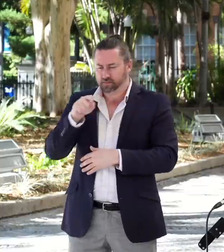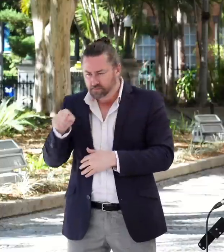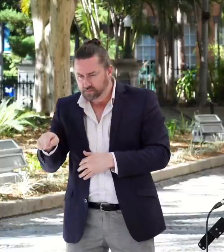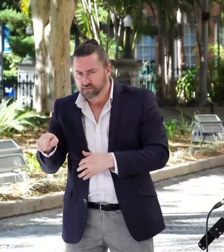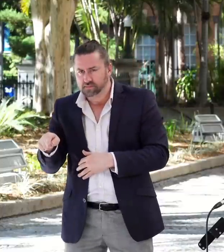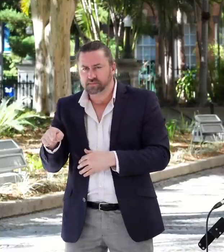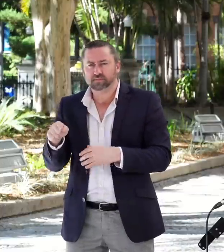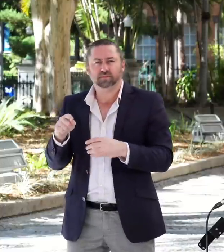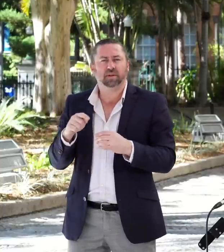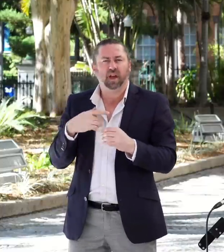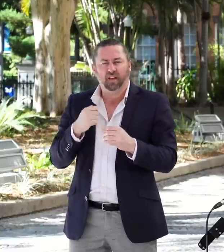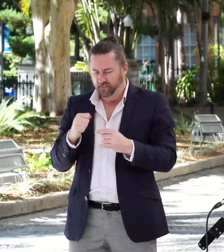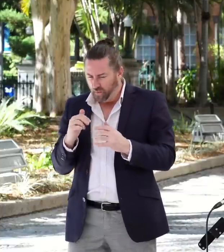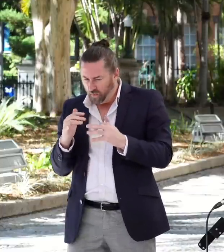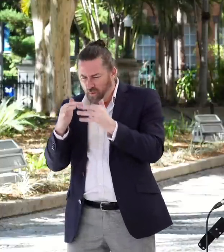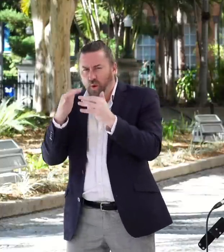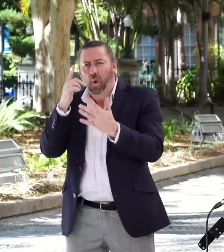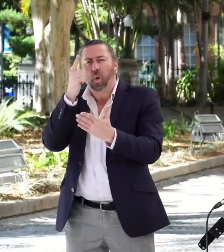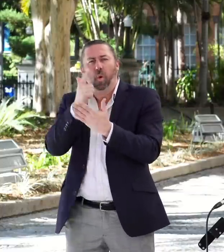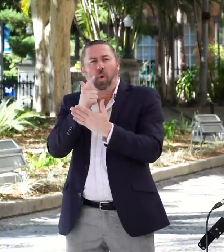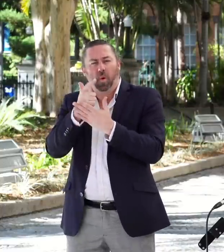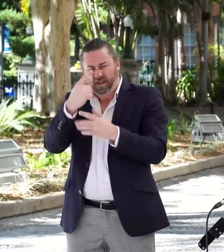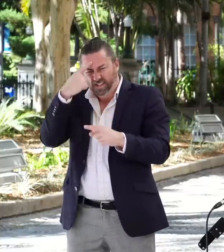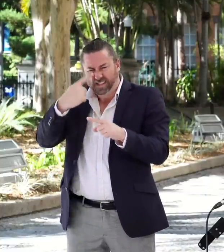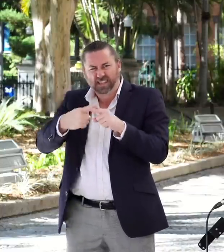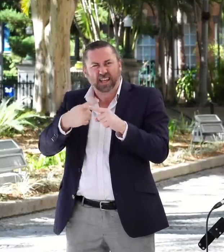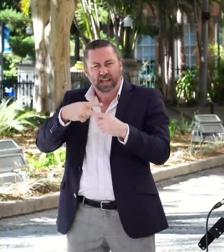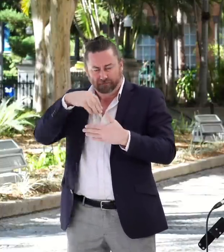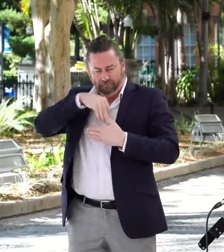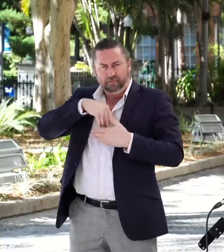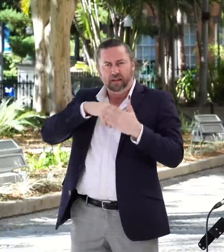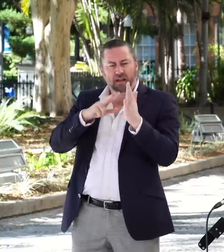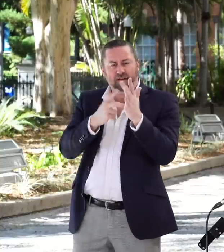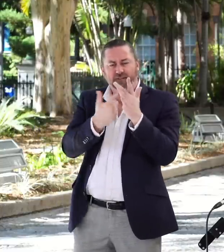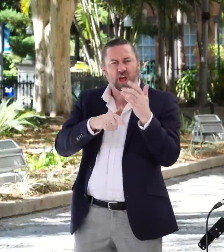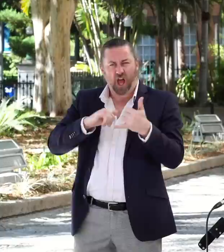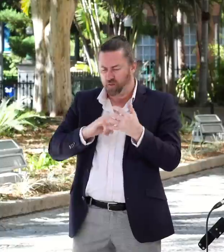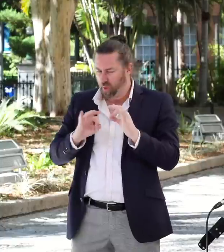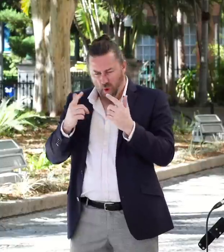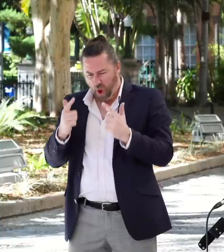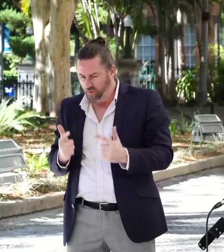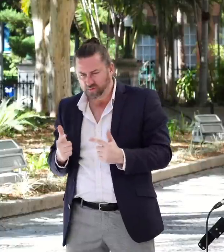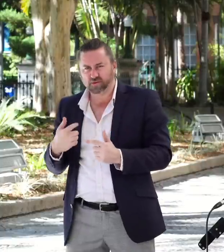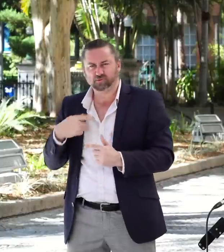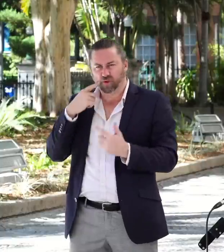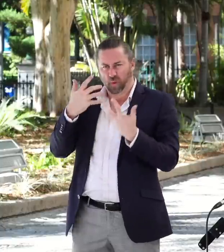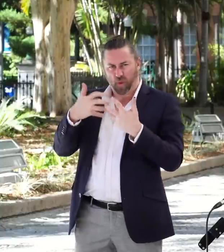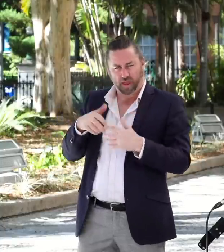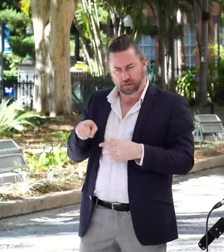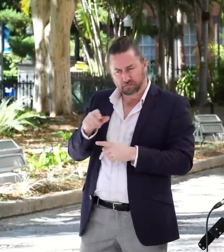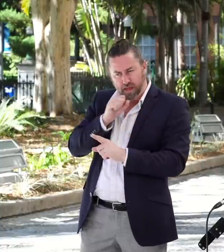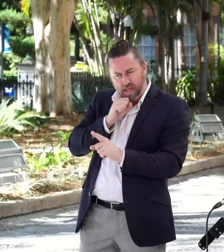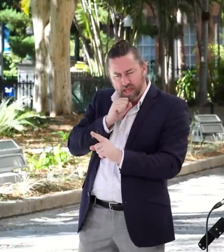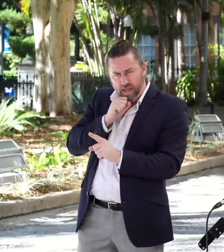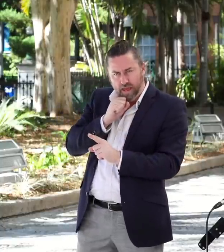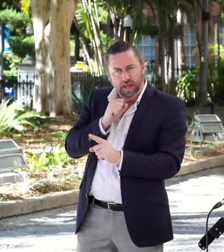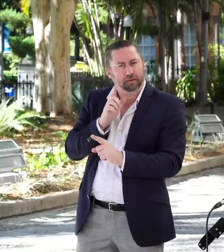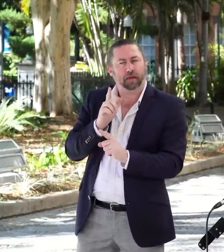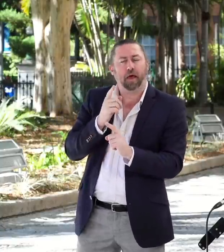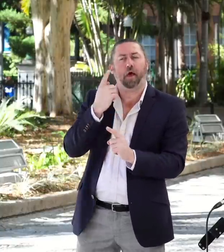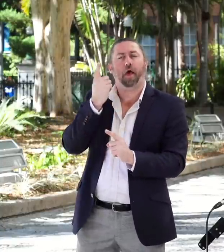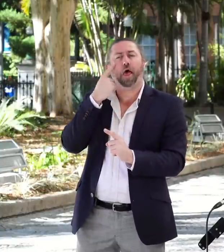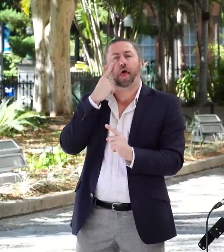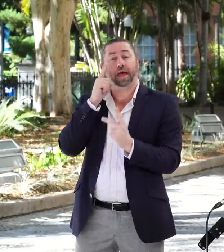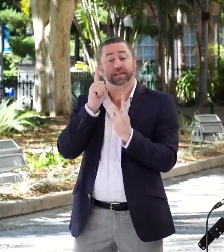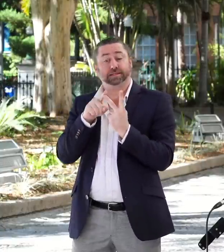CT value, so not a lot of virus. So we were just trying to work through what exactly that meant. We got a second test